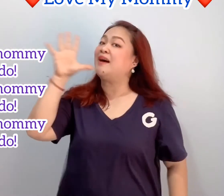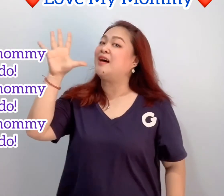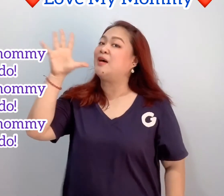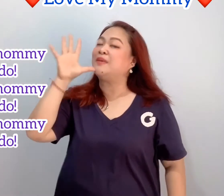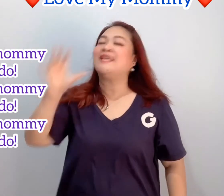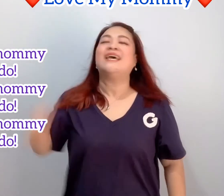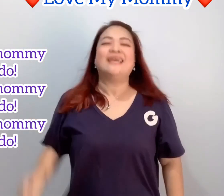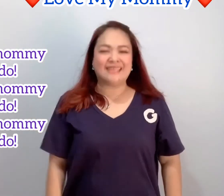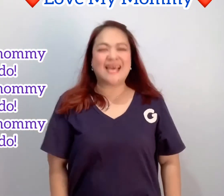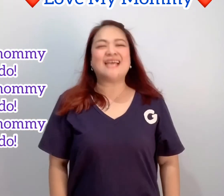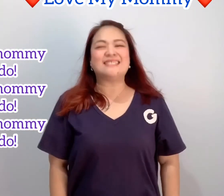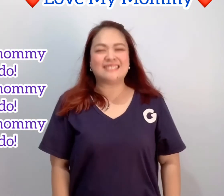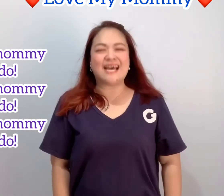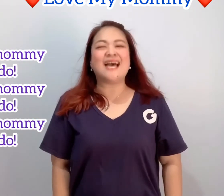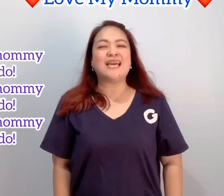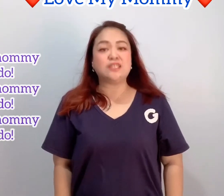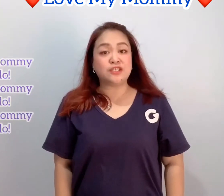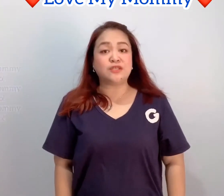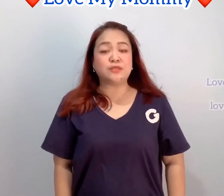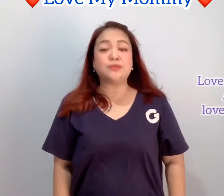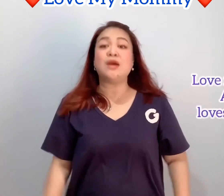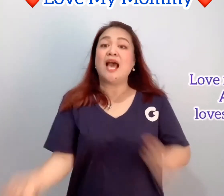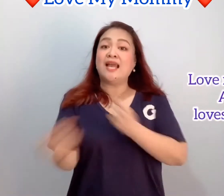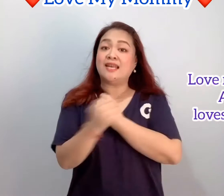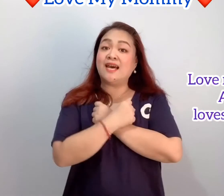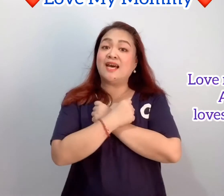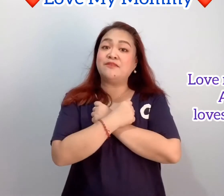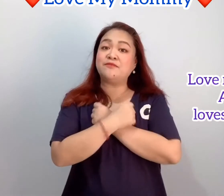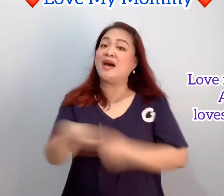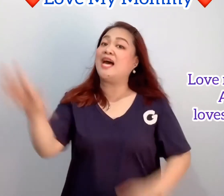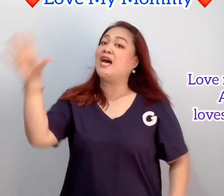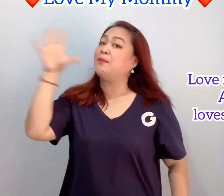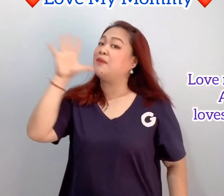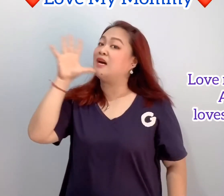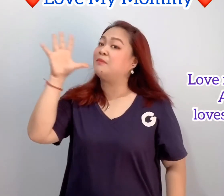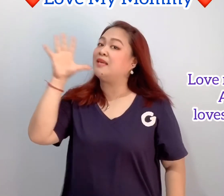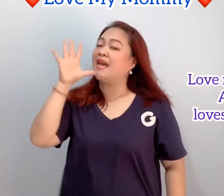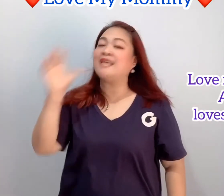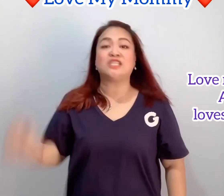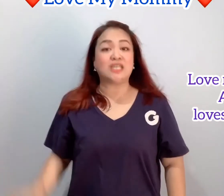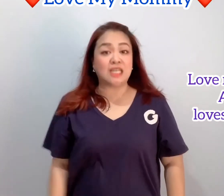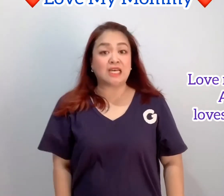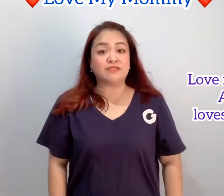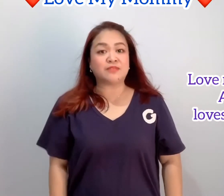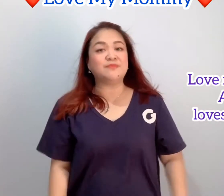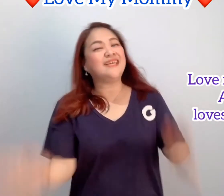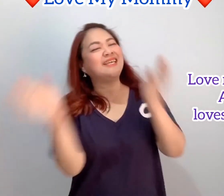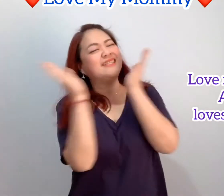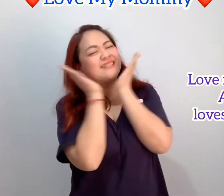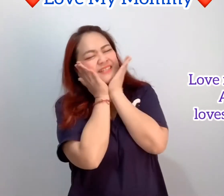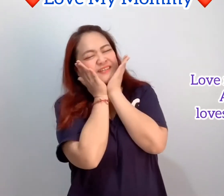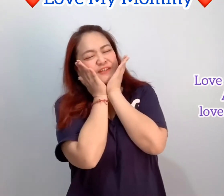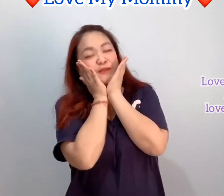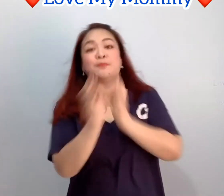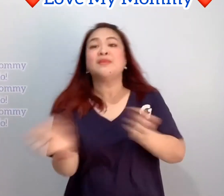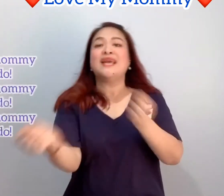mommy, yes I do. Love my mommy and she loves me too.